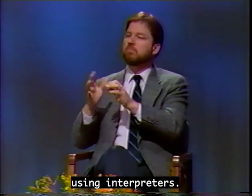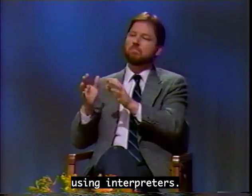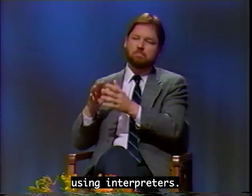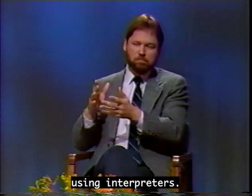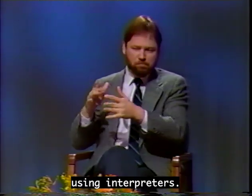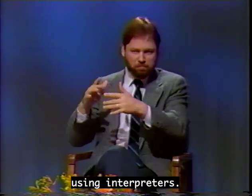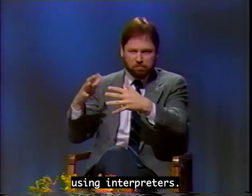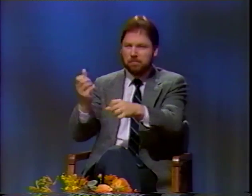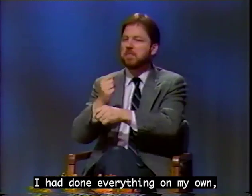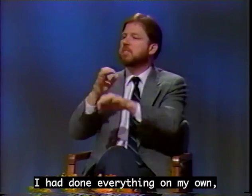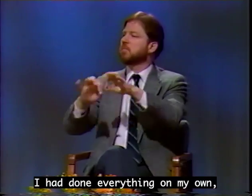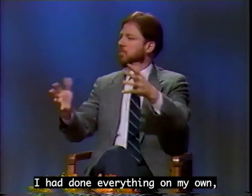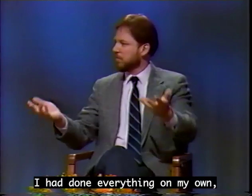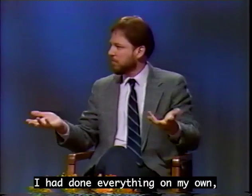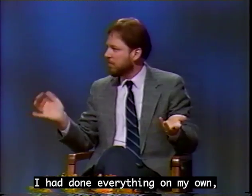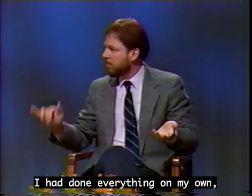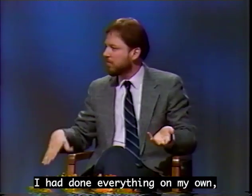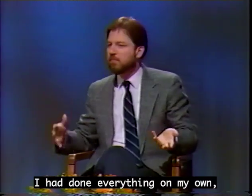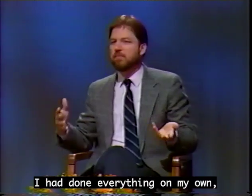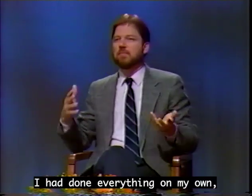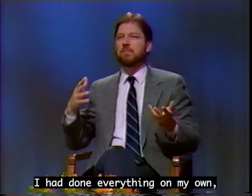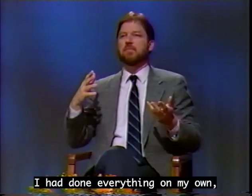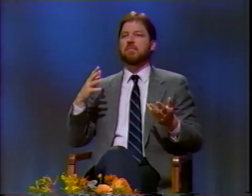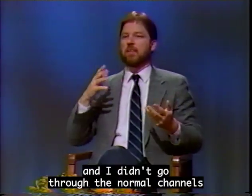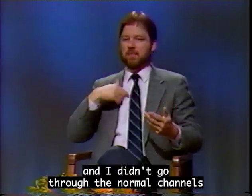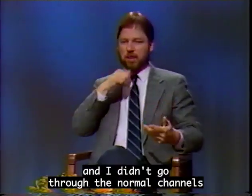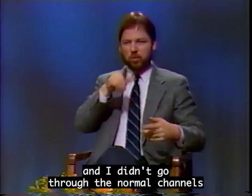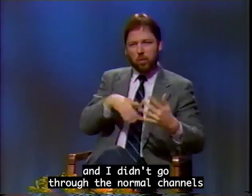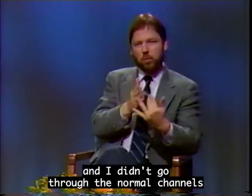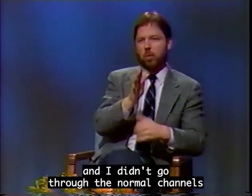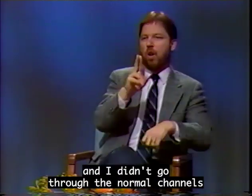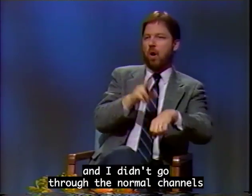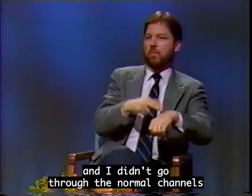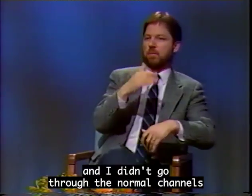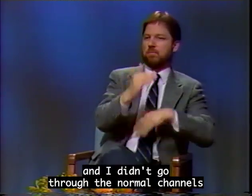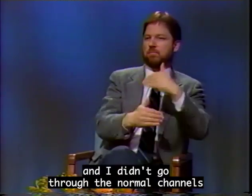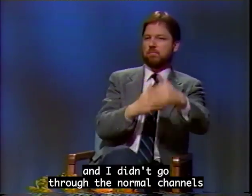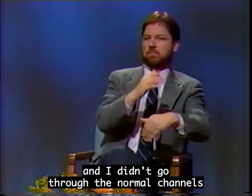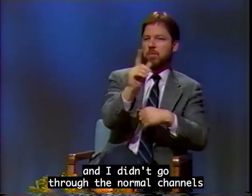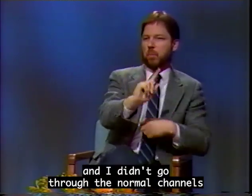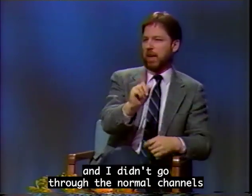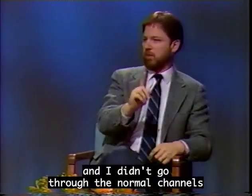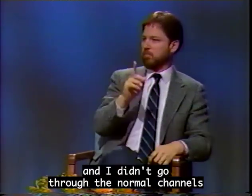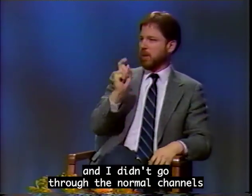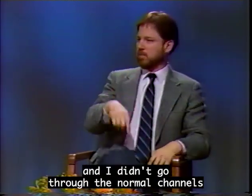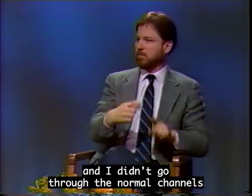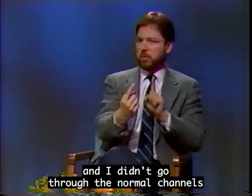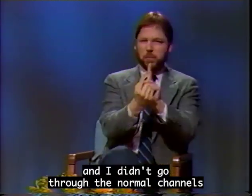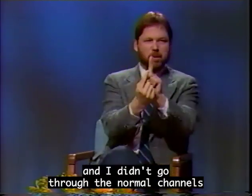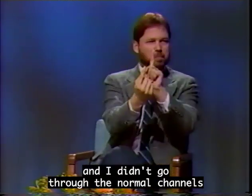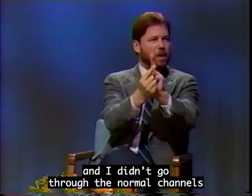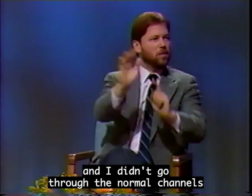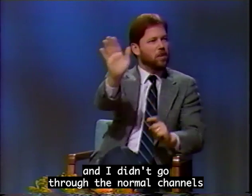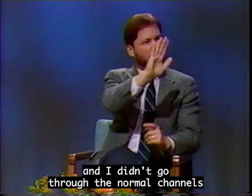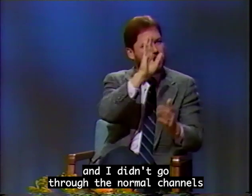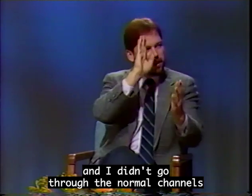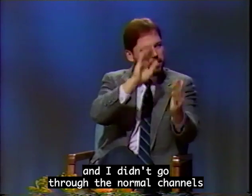using interpreters. I had done everything on my own. And I didn't go through the normal